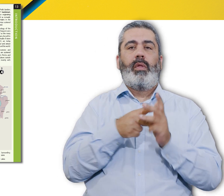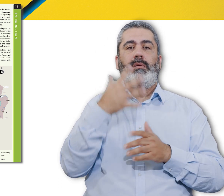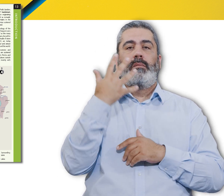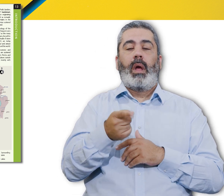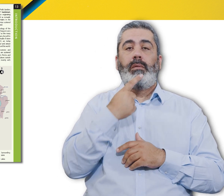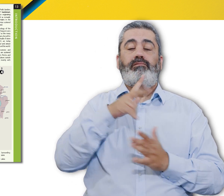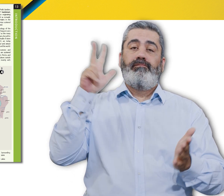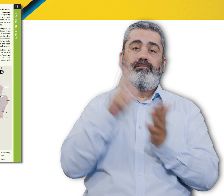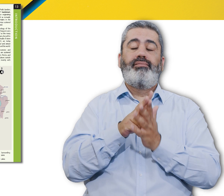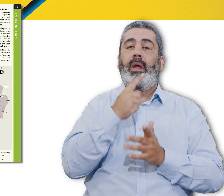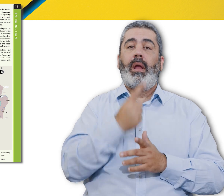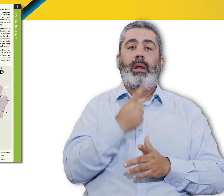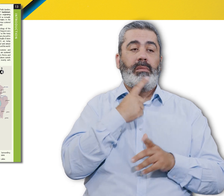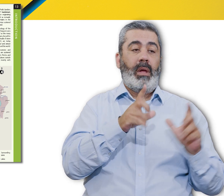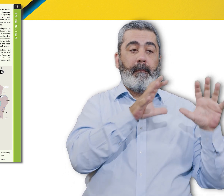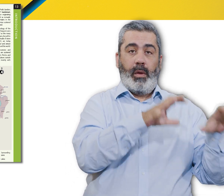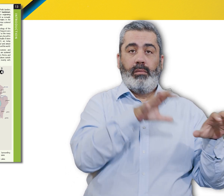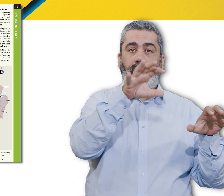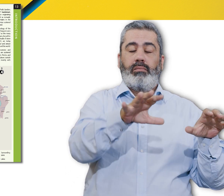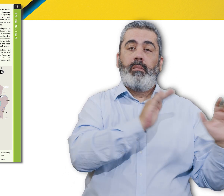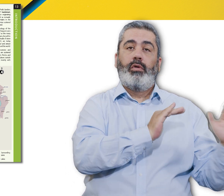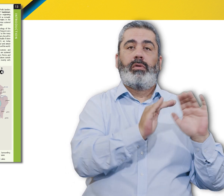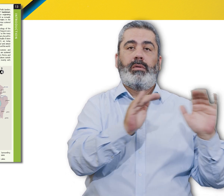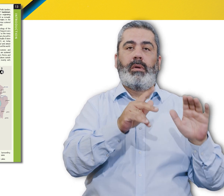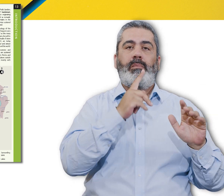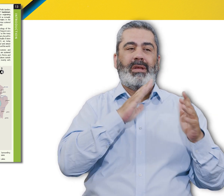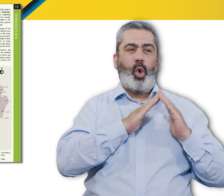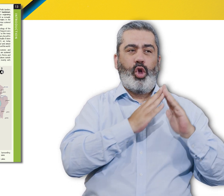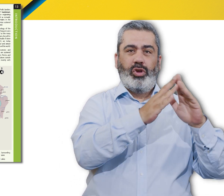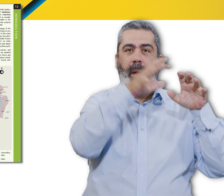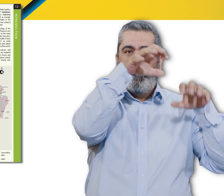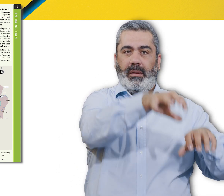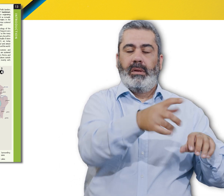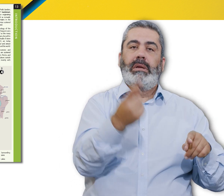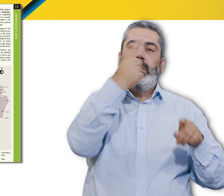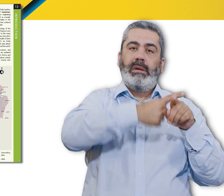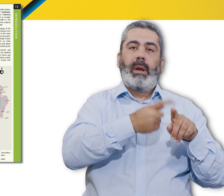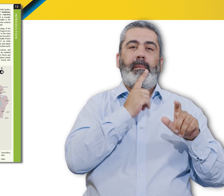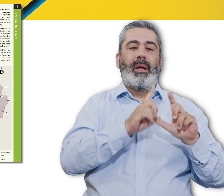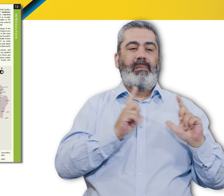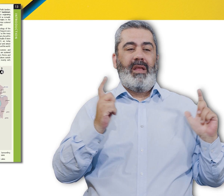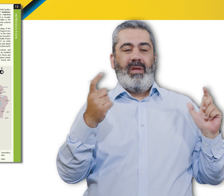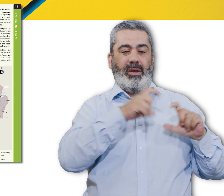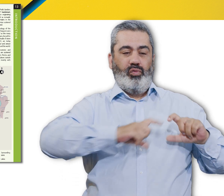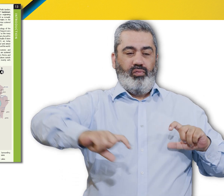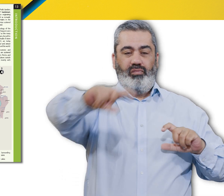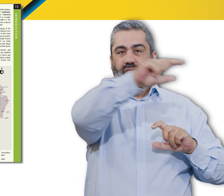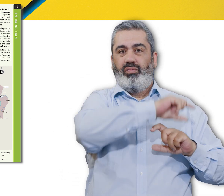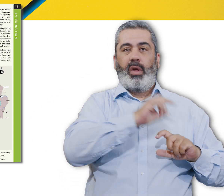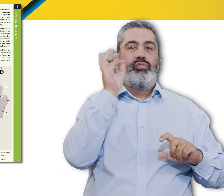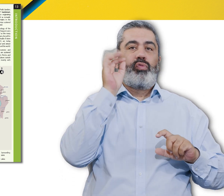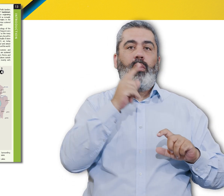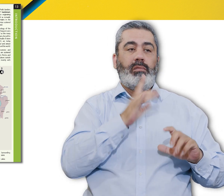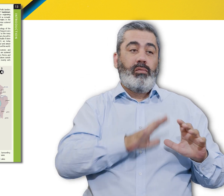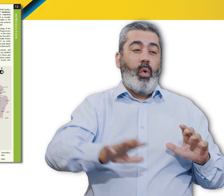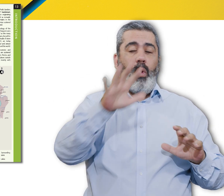639D/June 14, 2005, 2 protection zones have been demarcated within the park range and a peripheral regulatory zone,